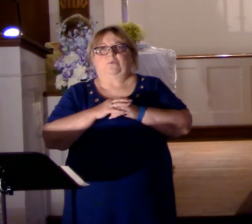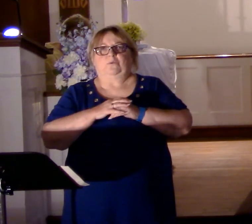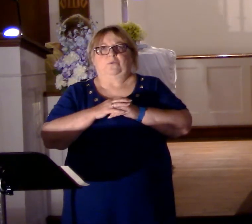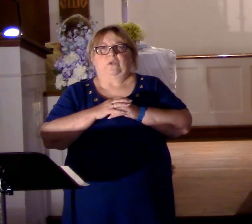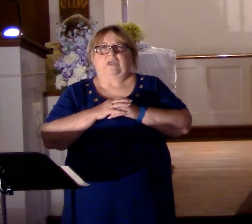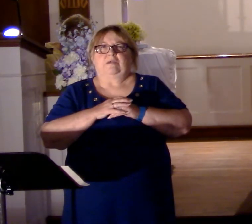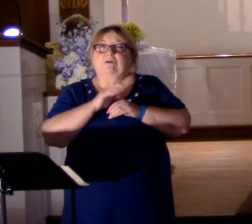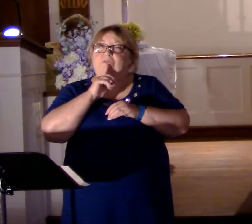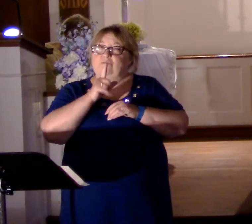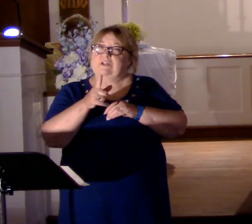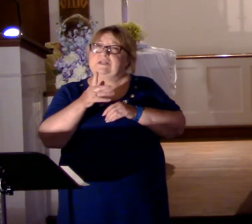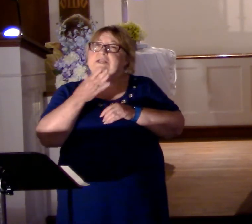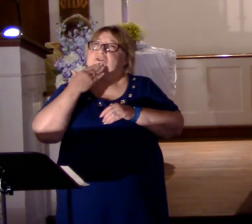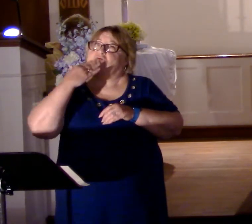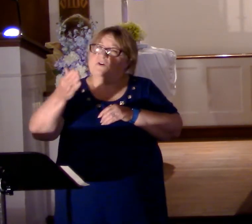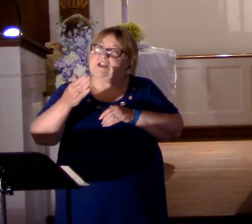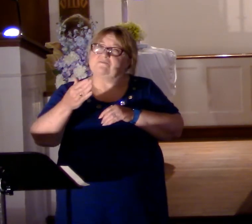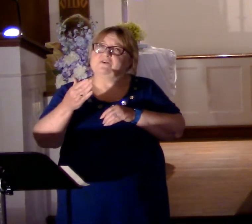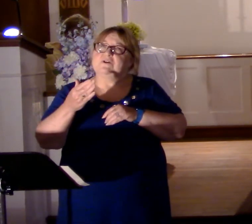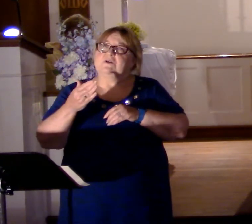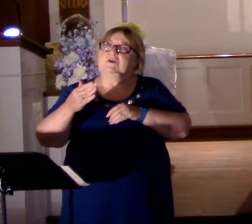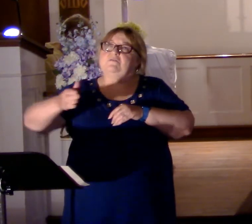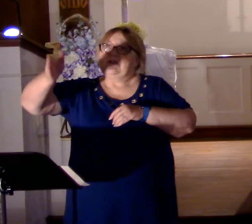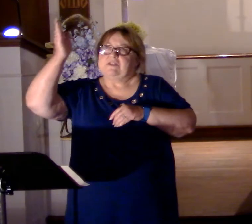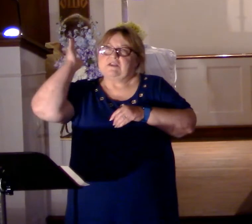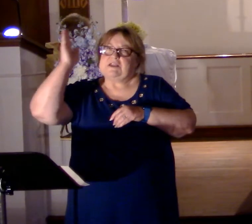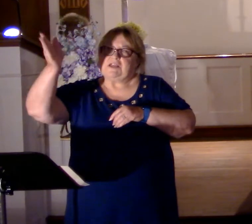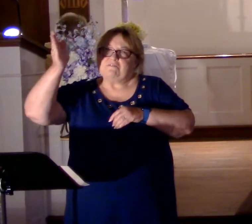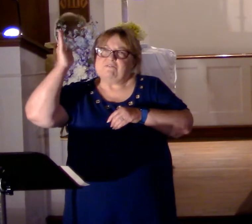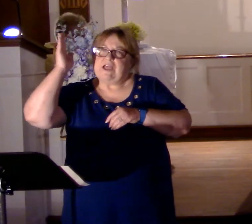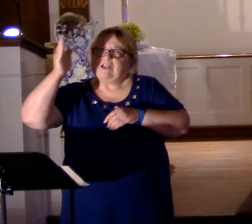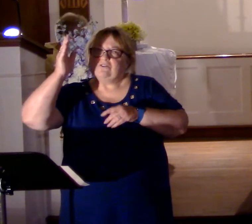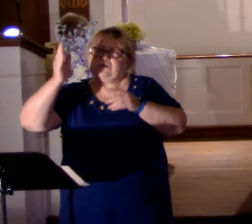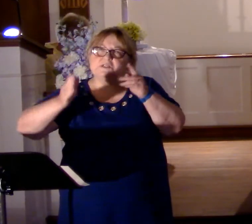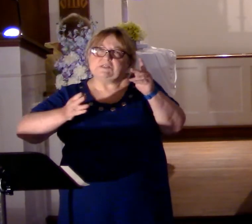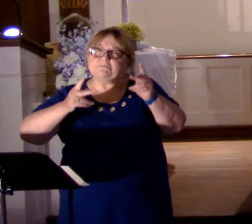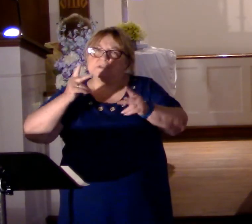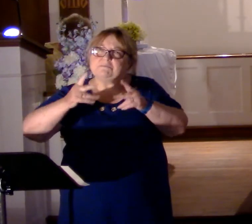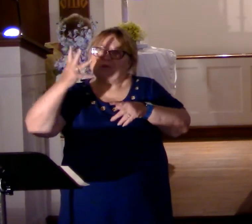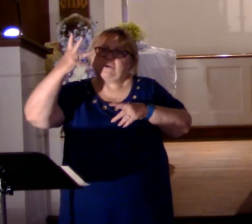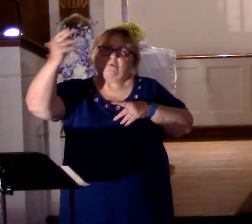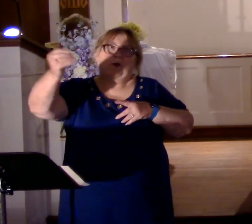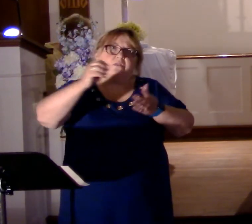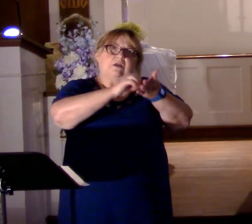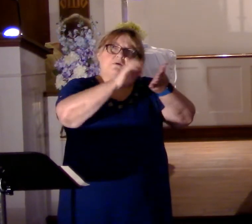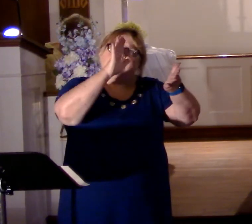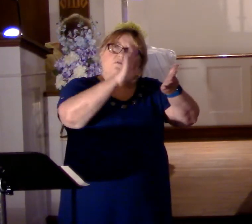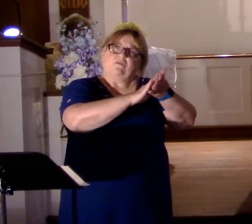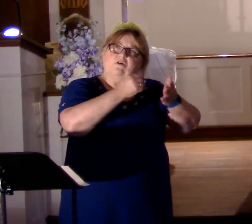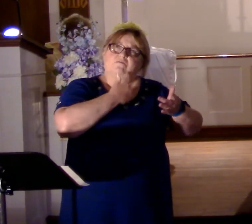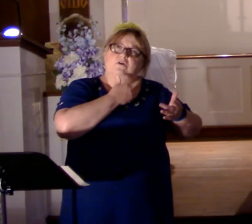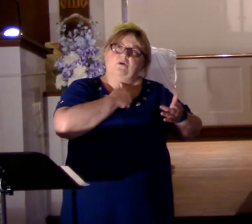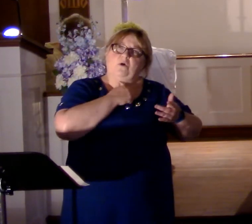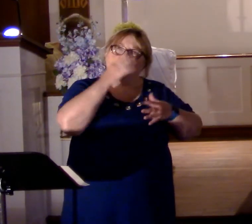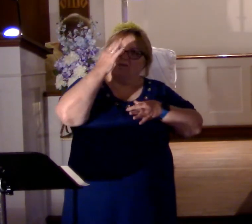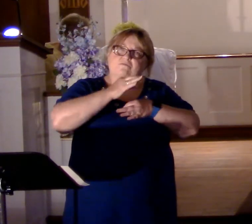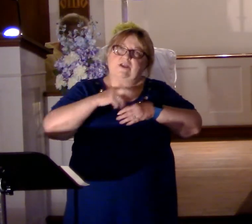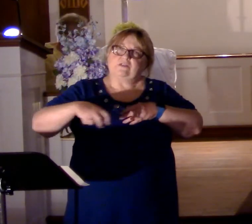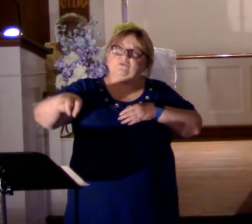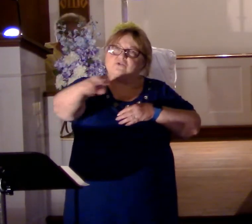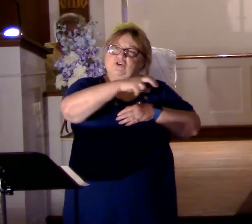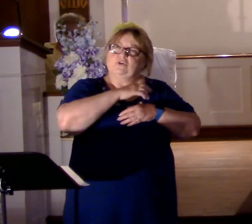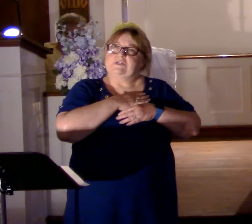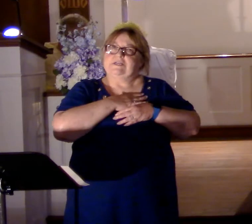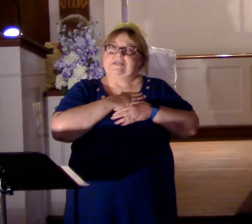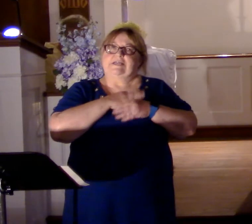we are surely grateful for the evangelists who have recorded them for our own faith journey. These